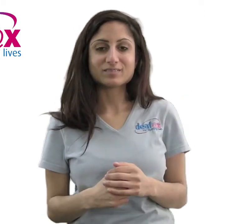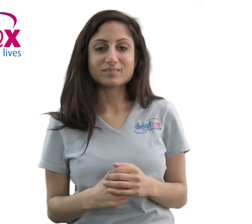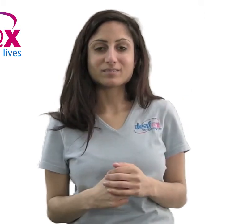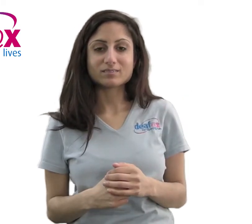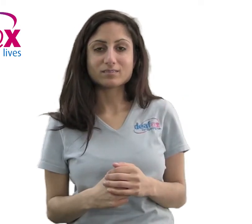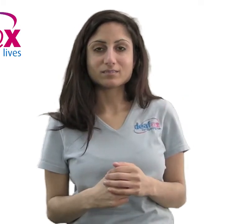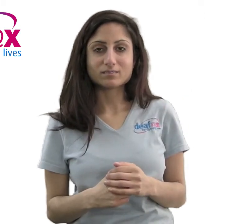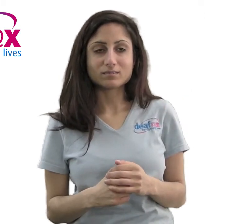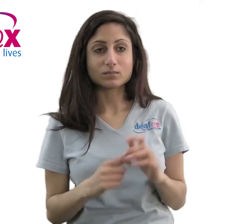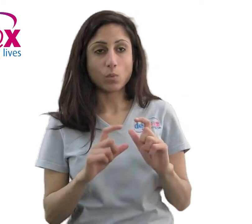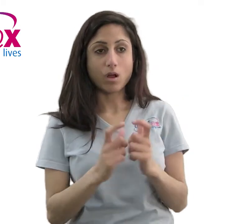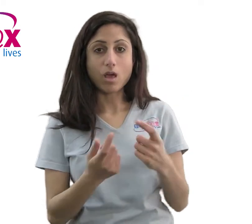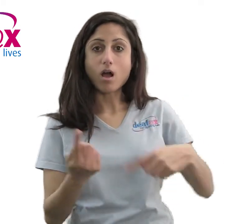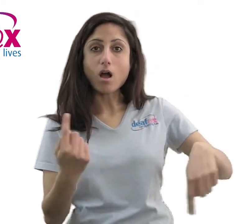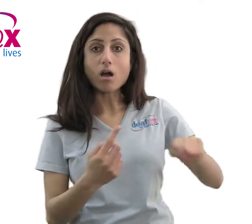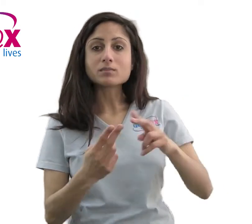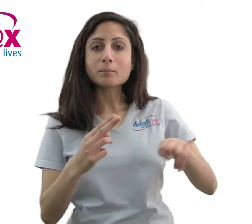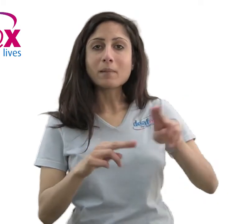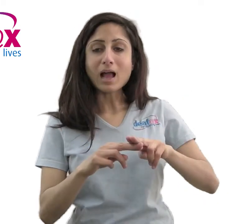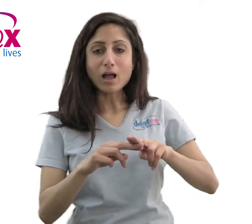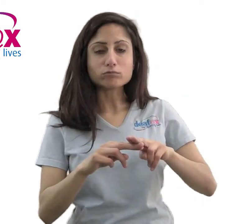older. But what are the benefits?